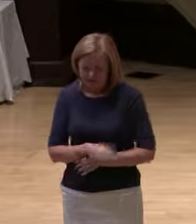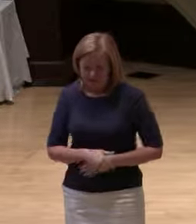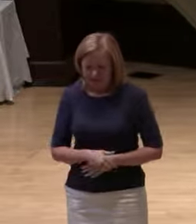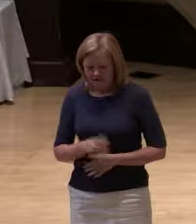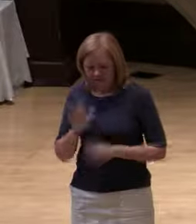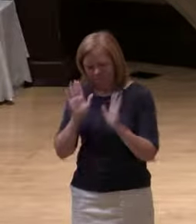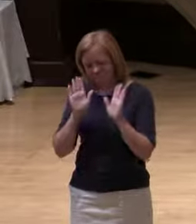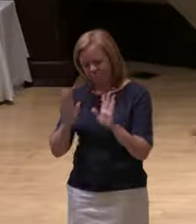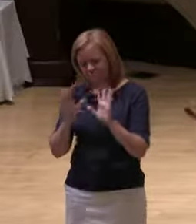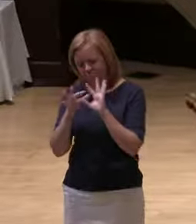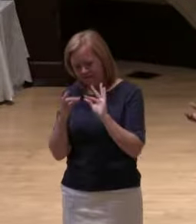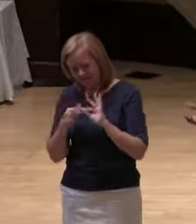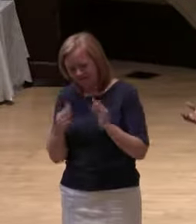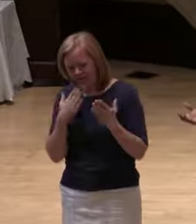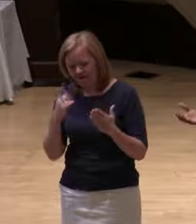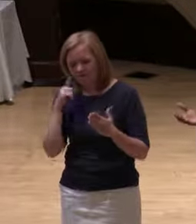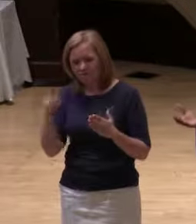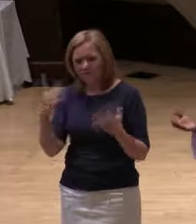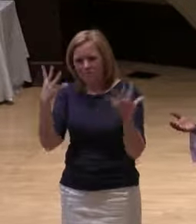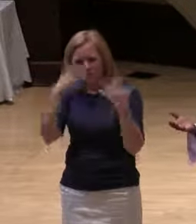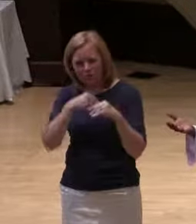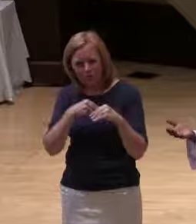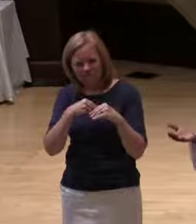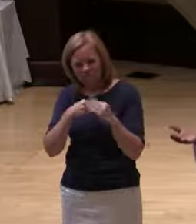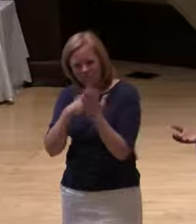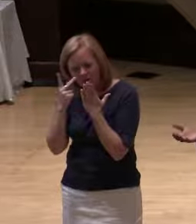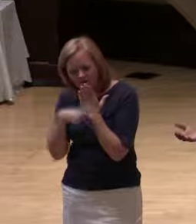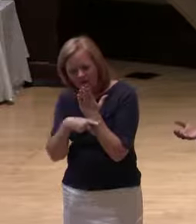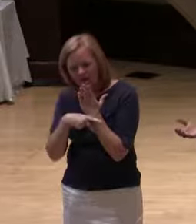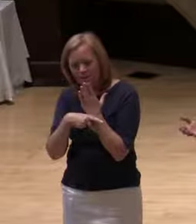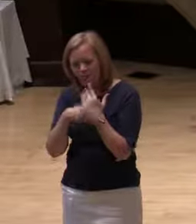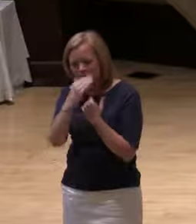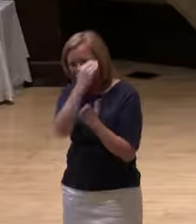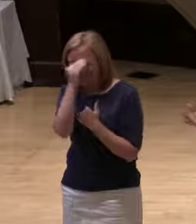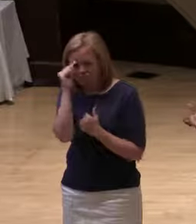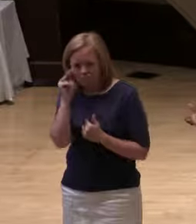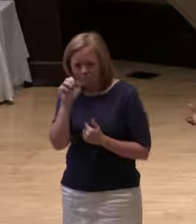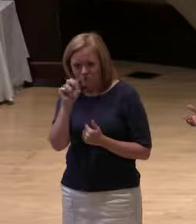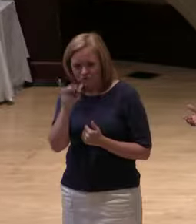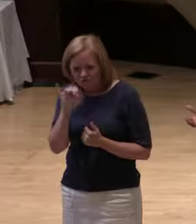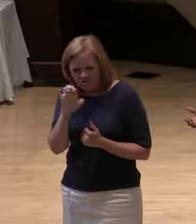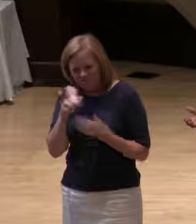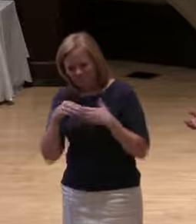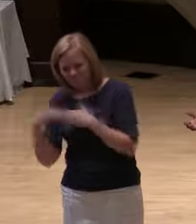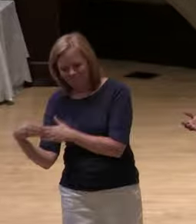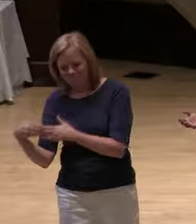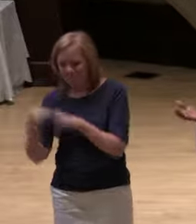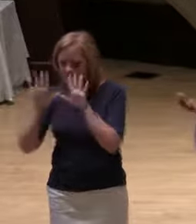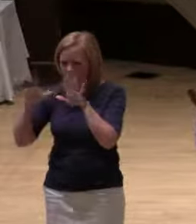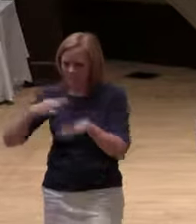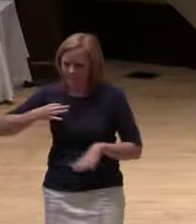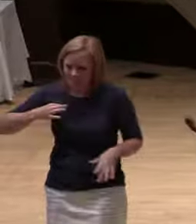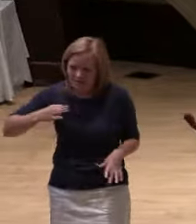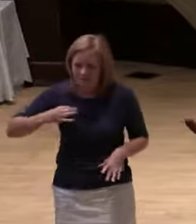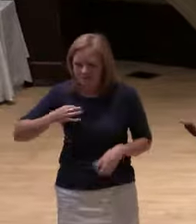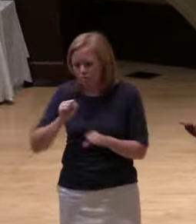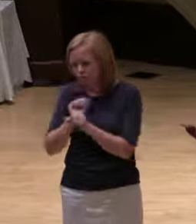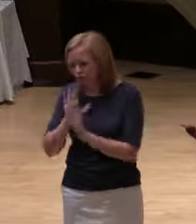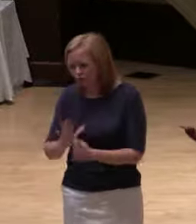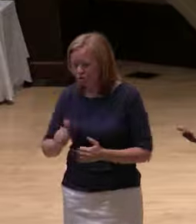great message. Thank you for this beautiful ministry and Sister Margie's leadership and all the amazing volunteers and all